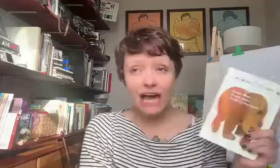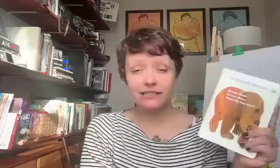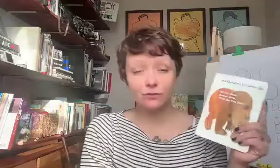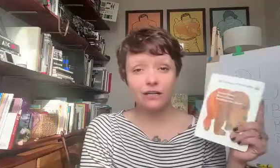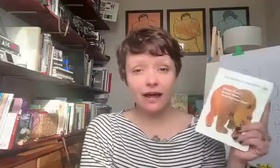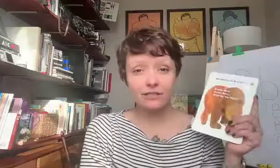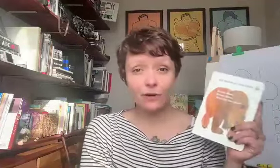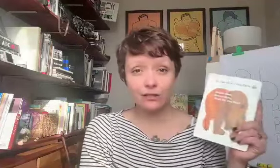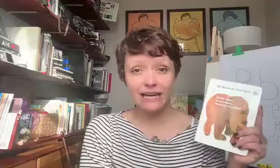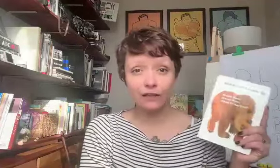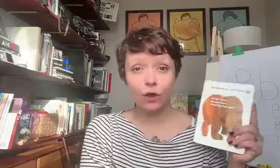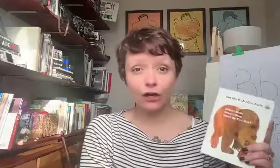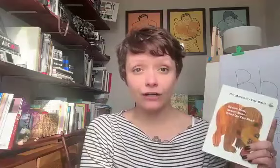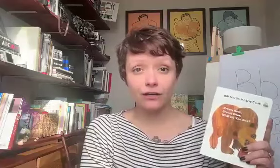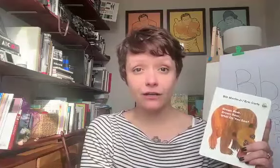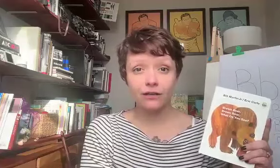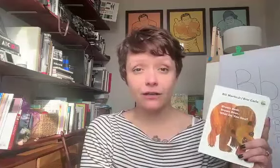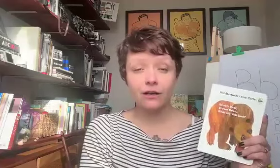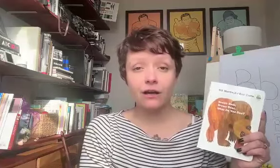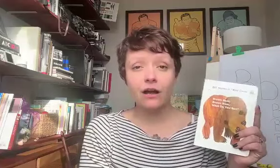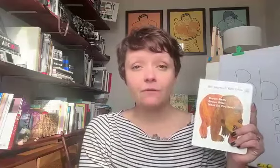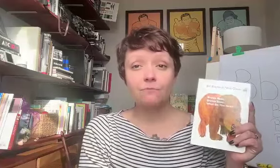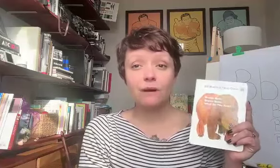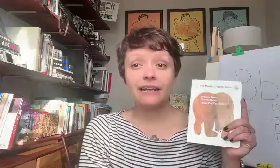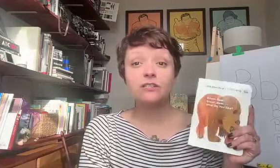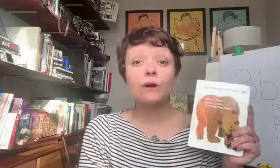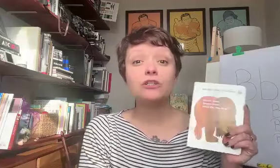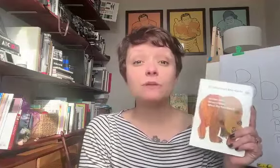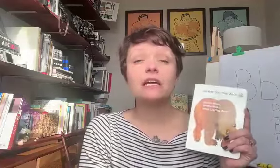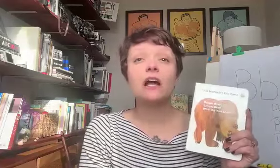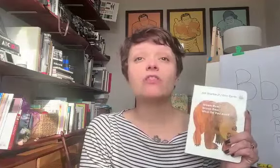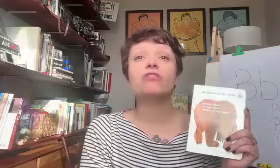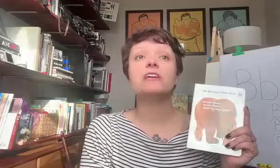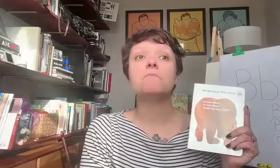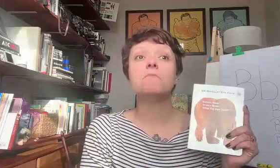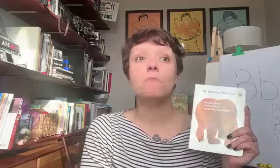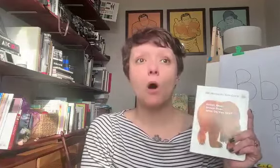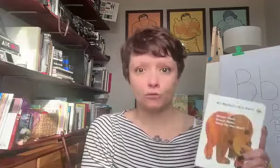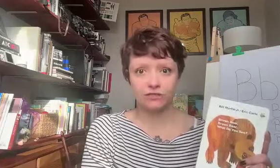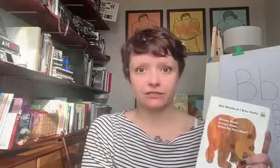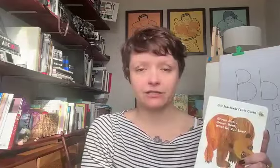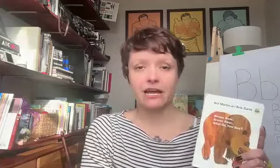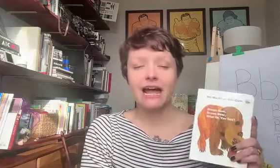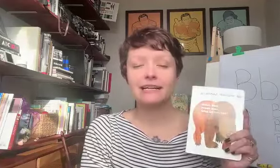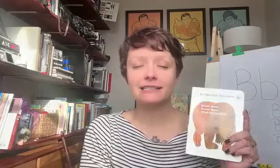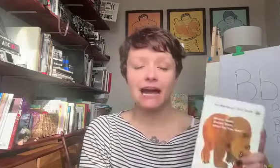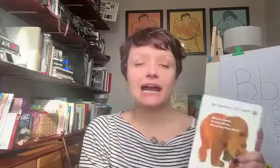Yes, this read aloud is going to take longer, but it is going to be the most exciting